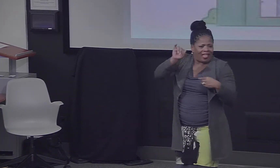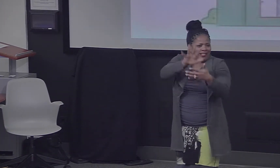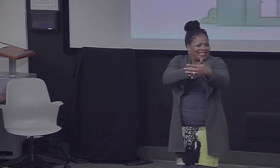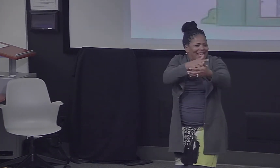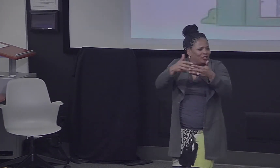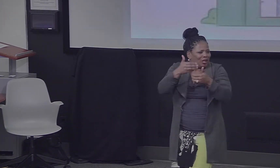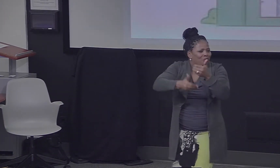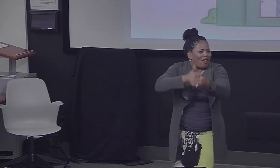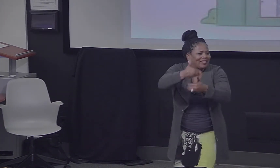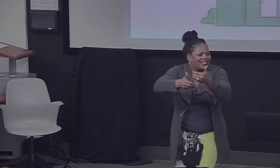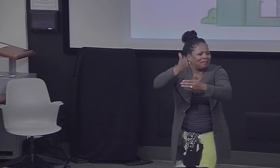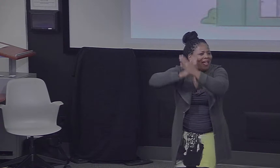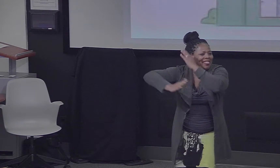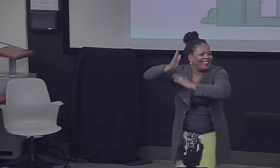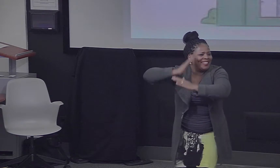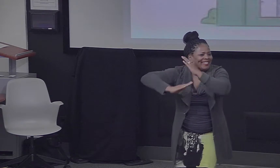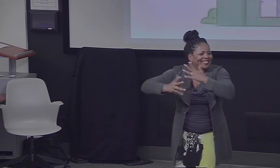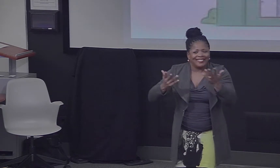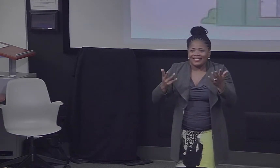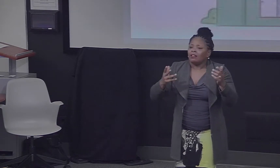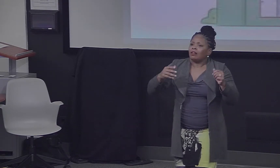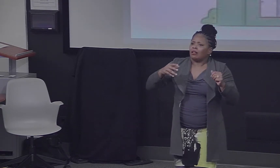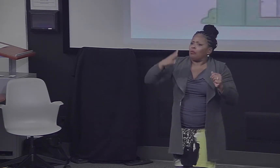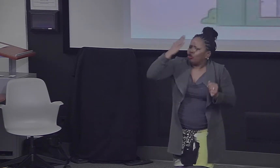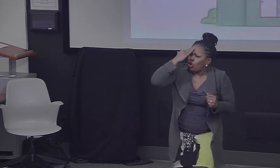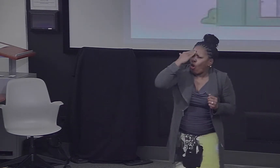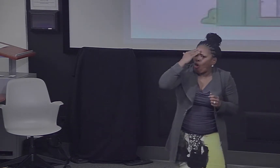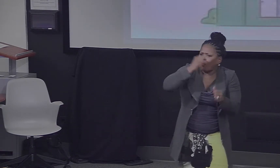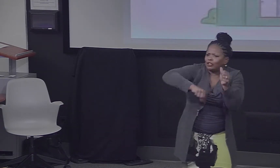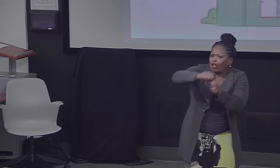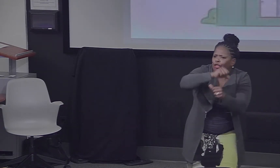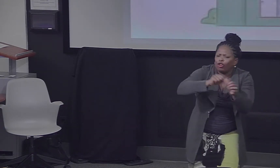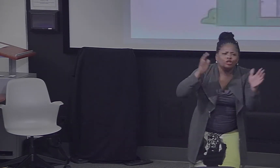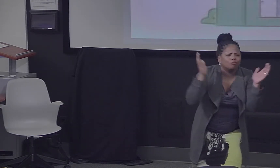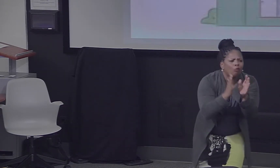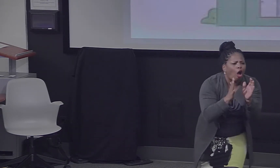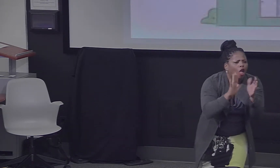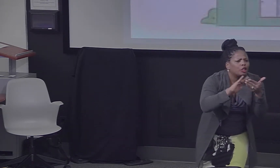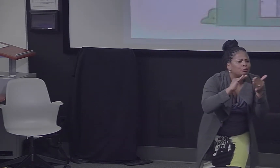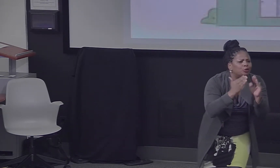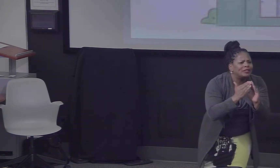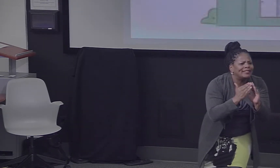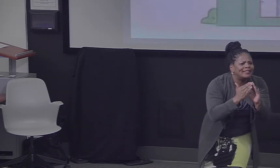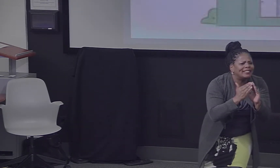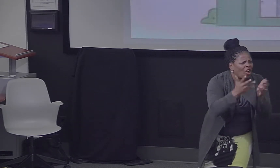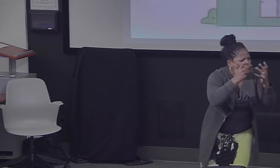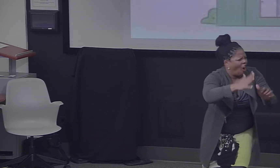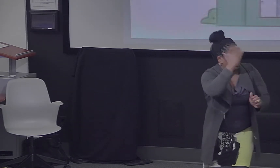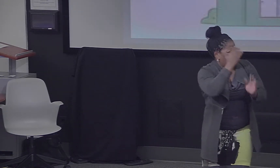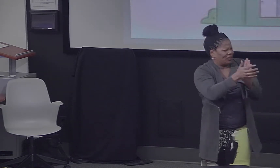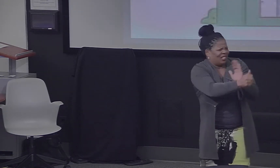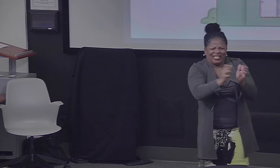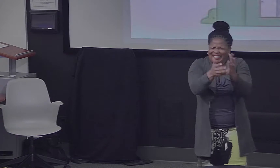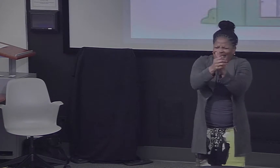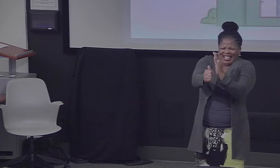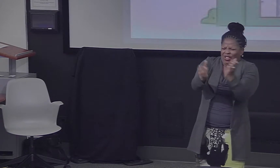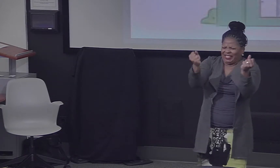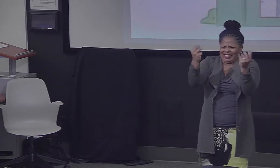be individually asked by a person. And that's how I got on the job. It was a smaller community. People knew each